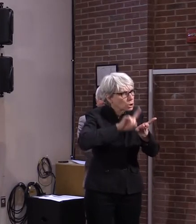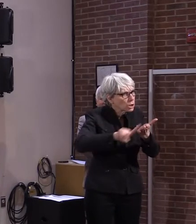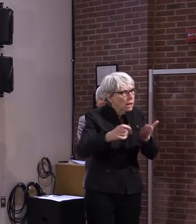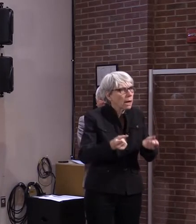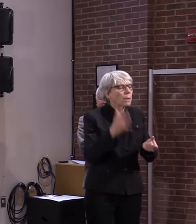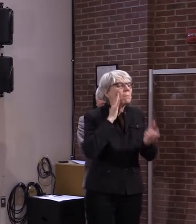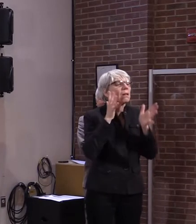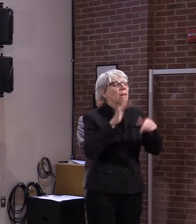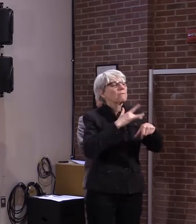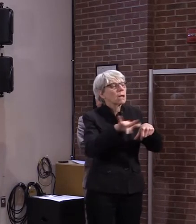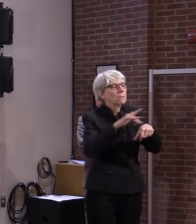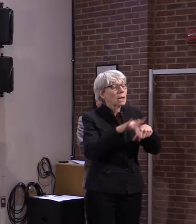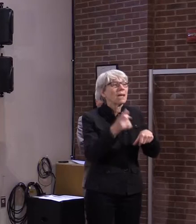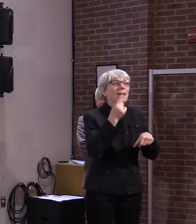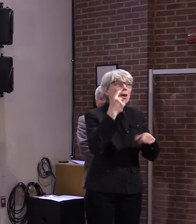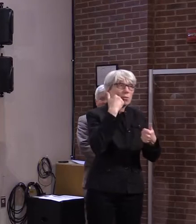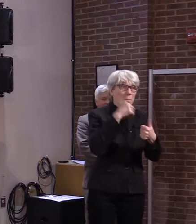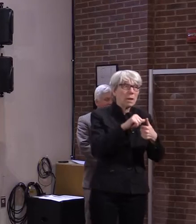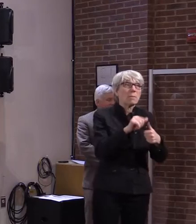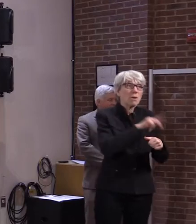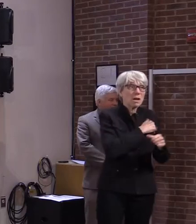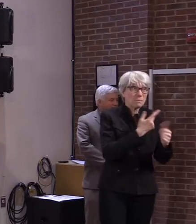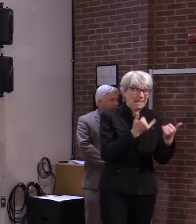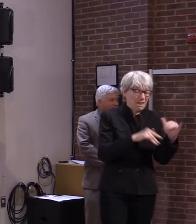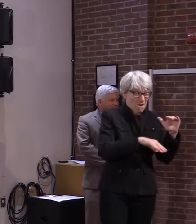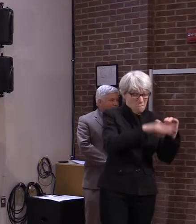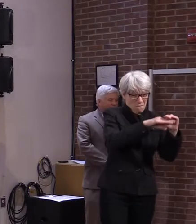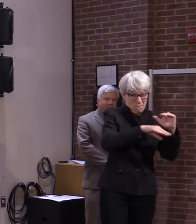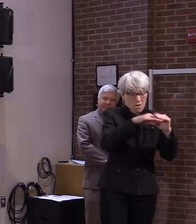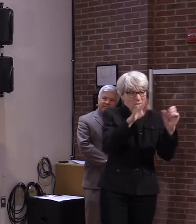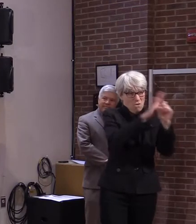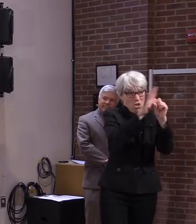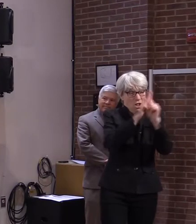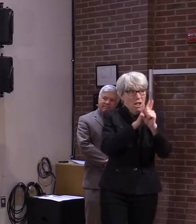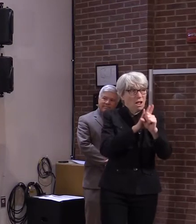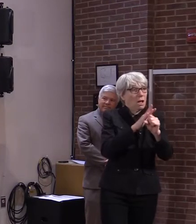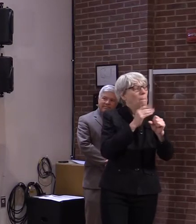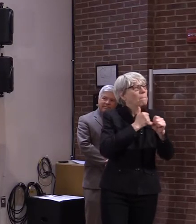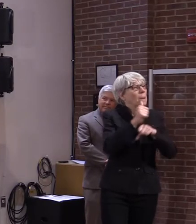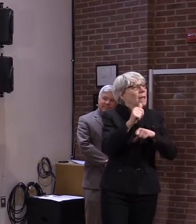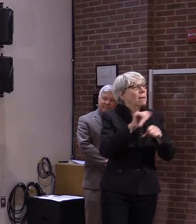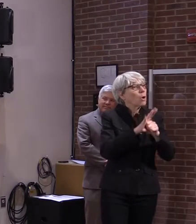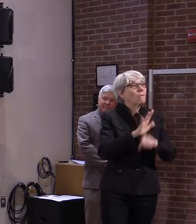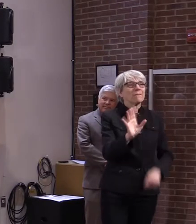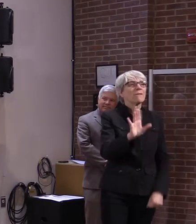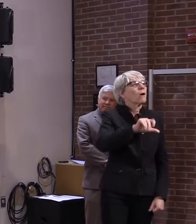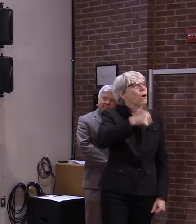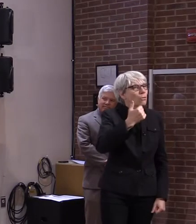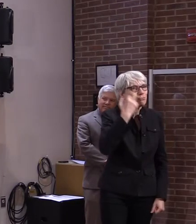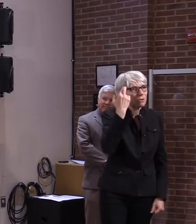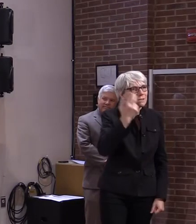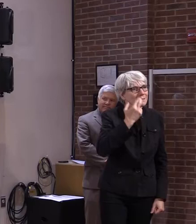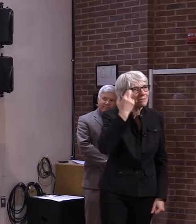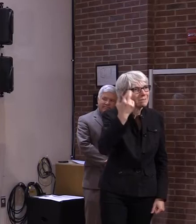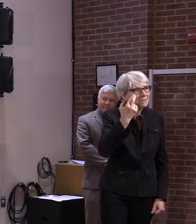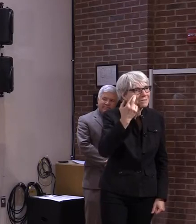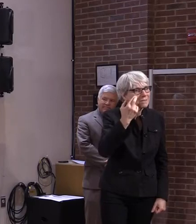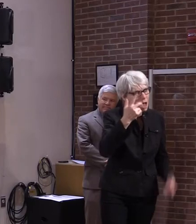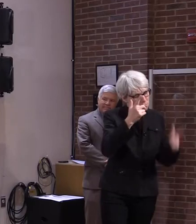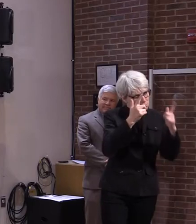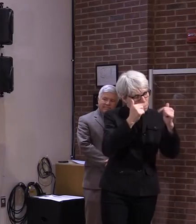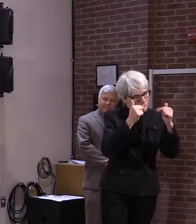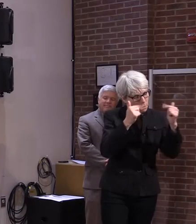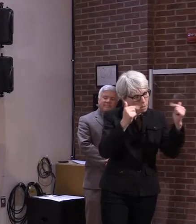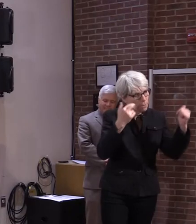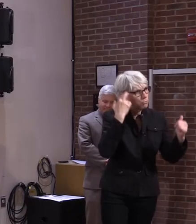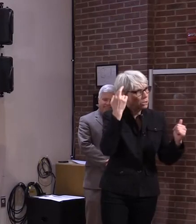hospitals are not related to COVID, not directly. And so we look at all different